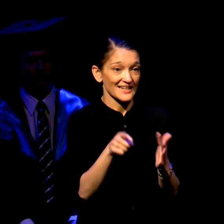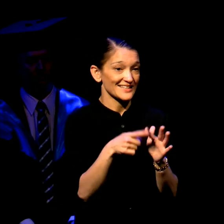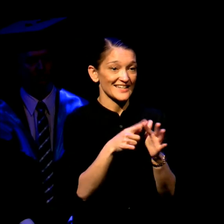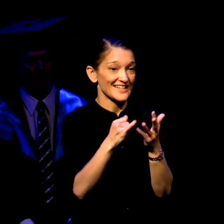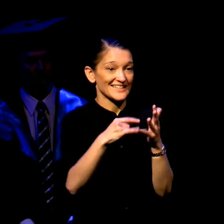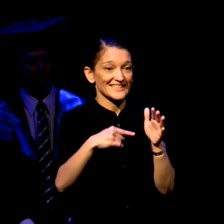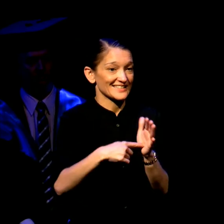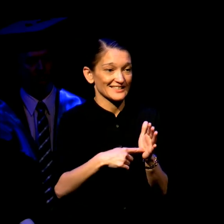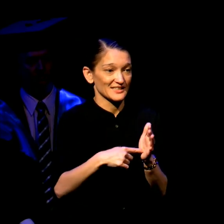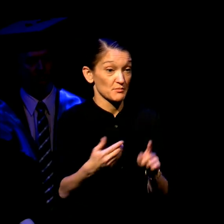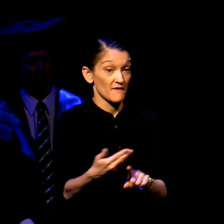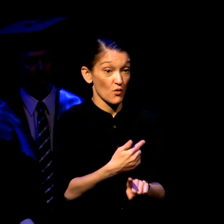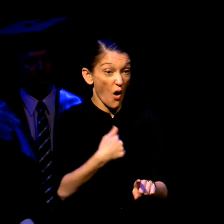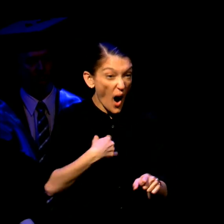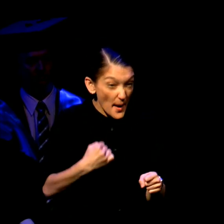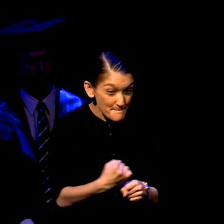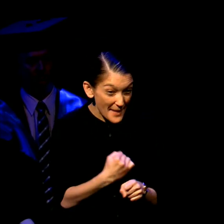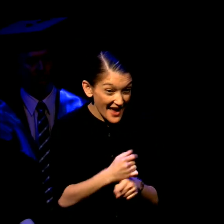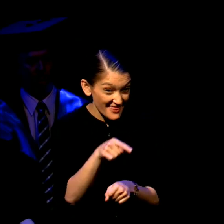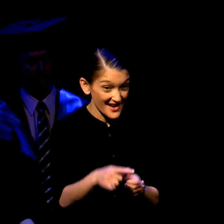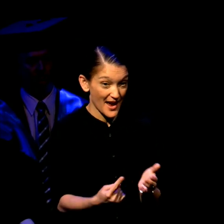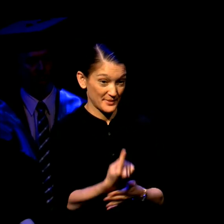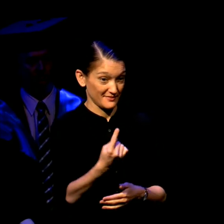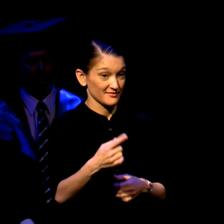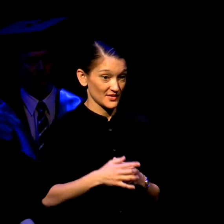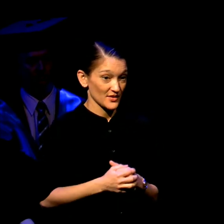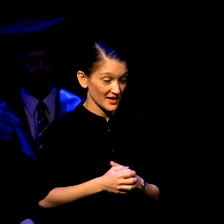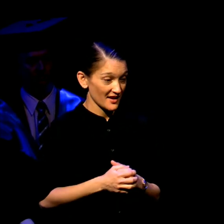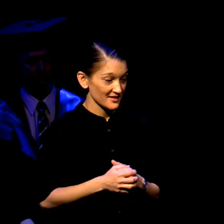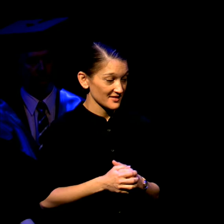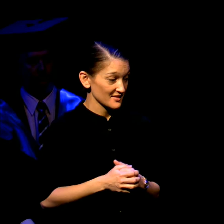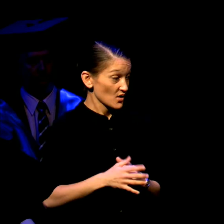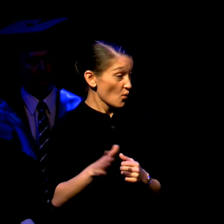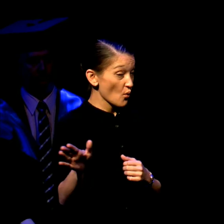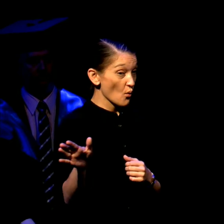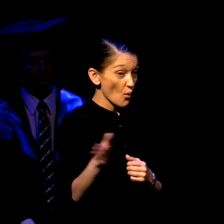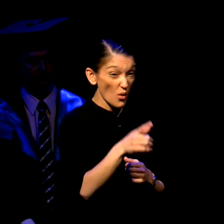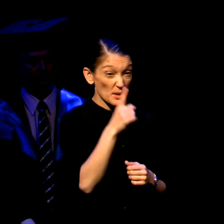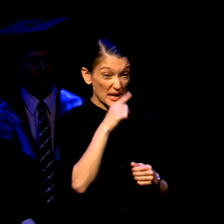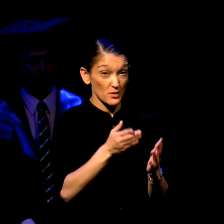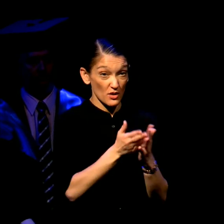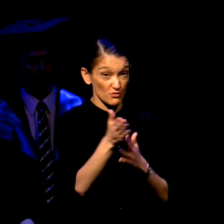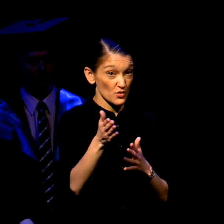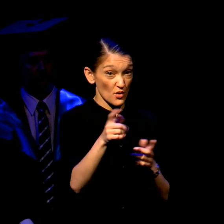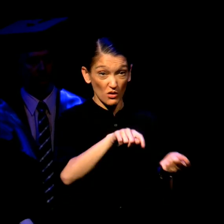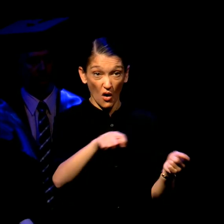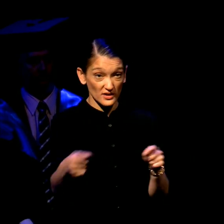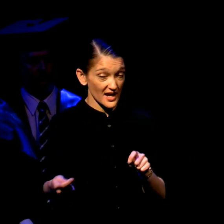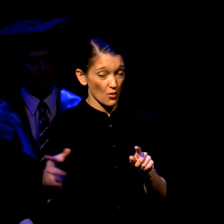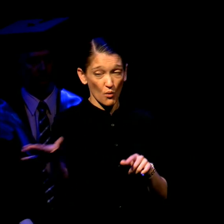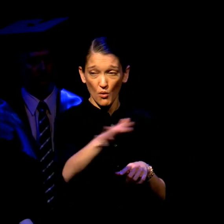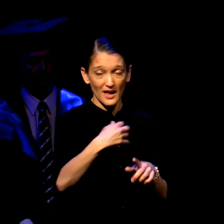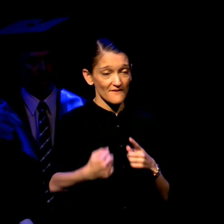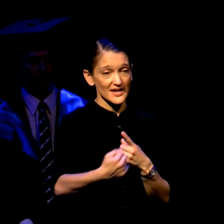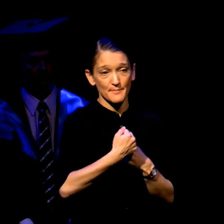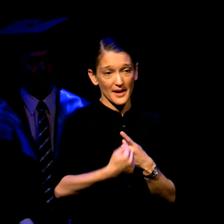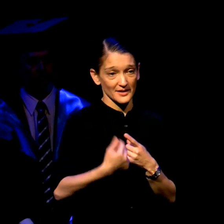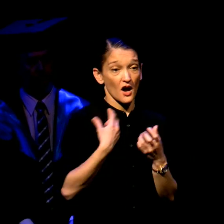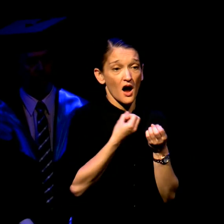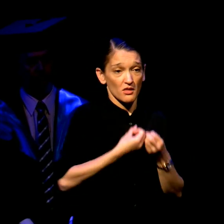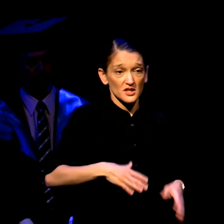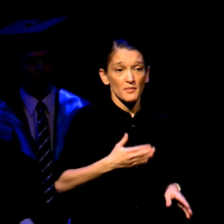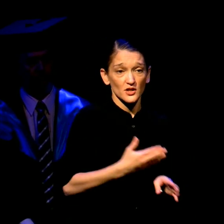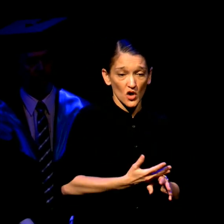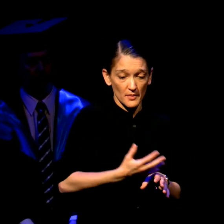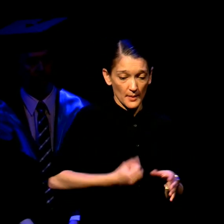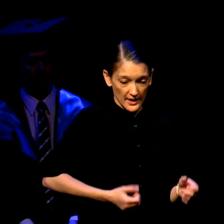week. I took the worst thing that happened to me and everyone. We were all impacted in one way or another, the loss of my job and income, and I used that